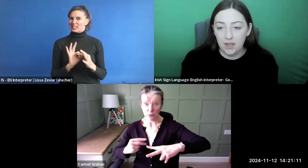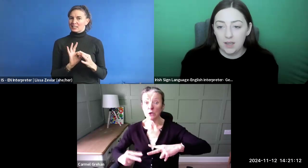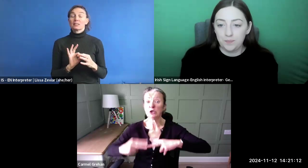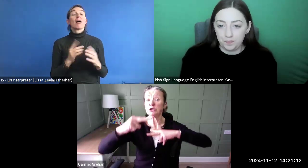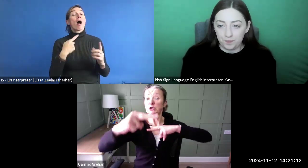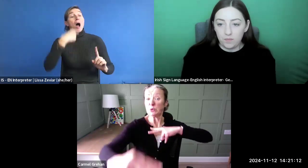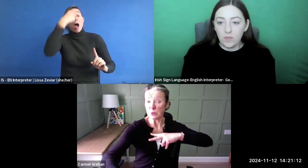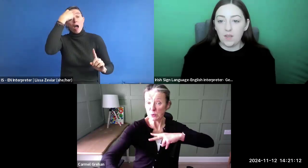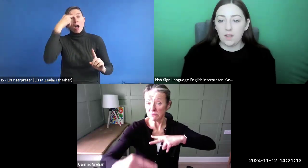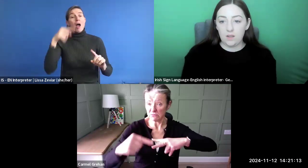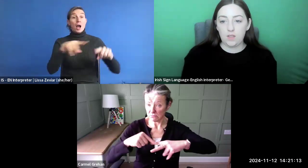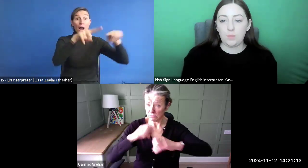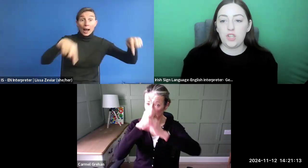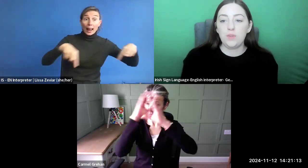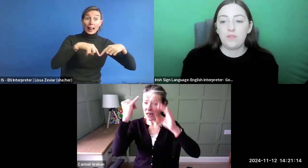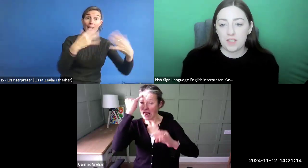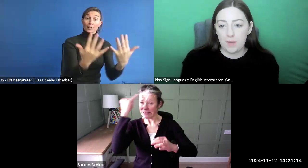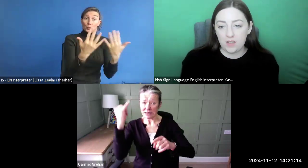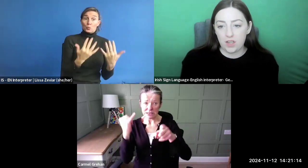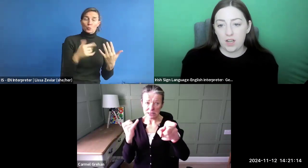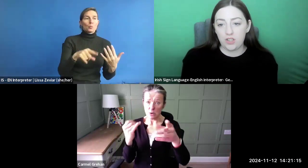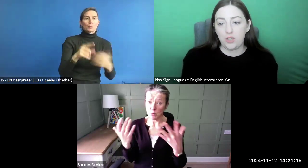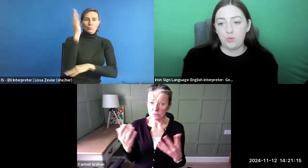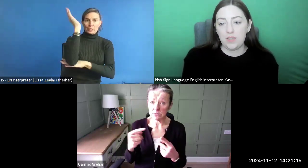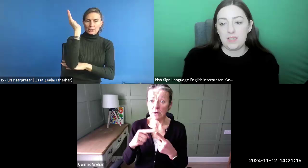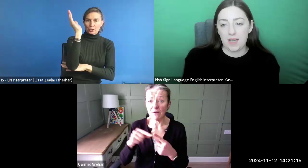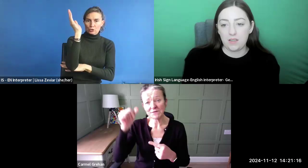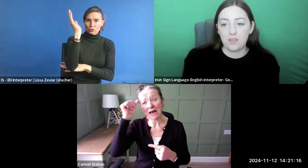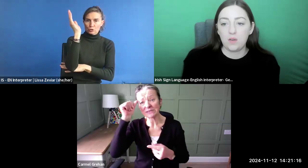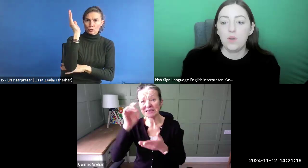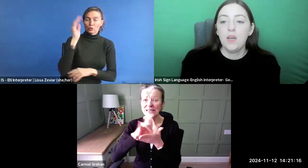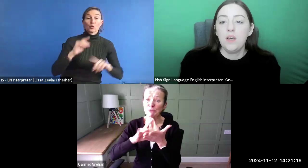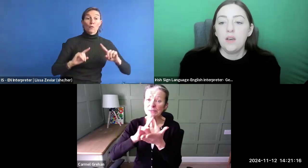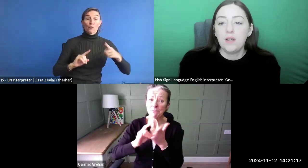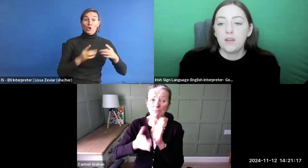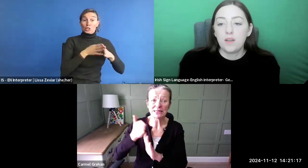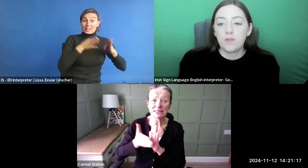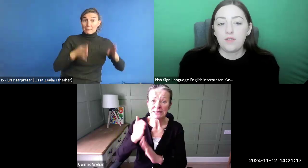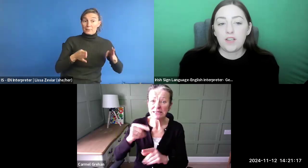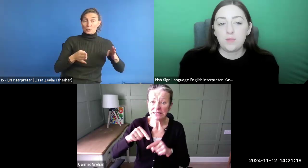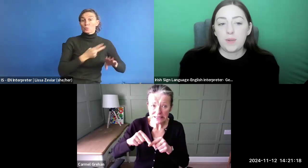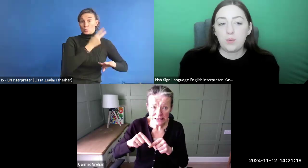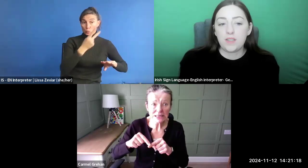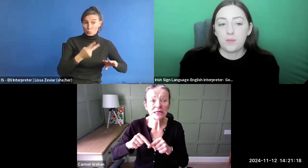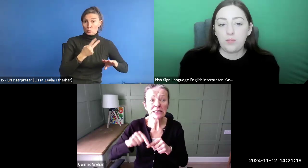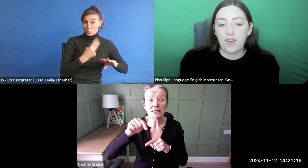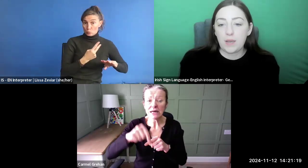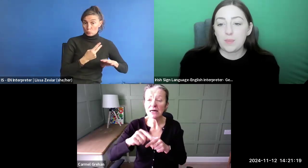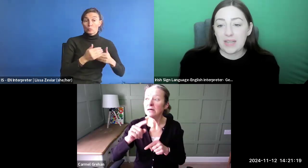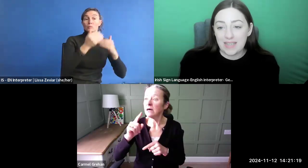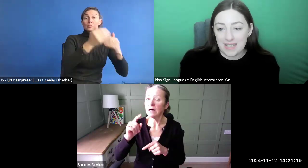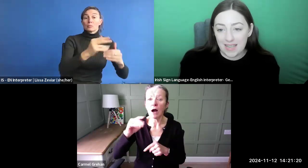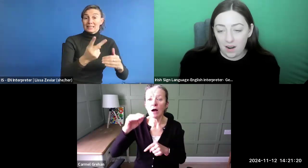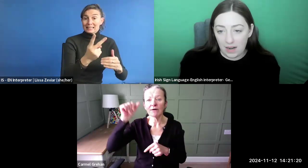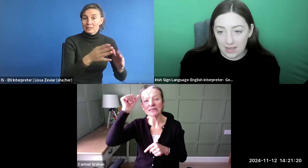presentation. So there'd be 2 in the first semester and 2 in the second. So the first week was